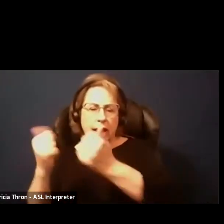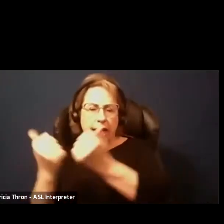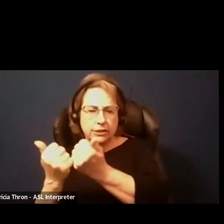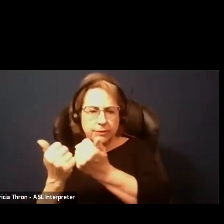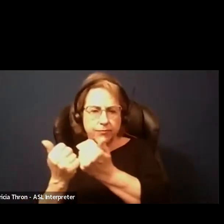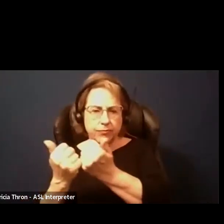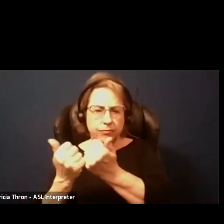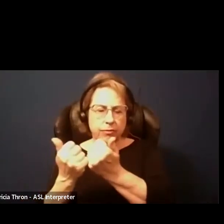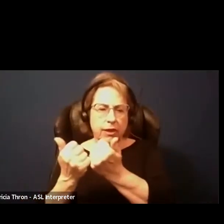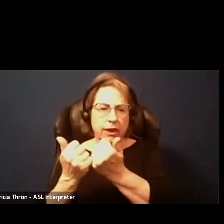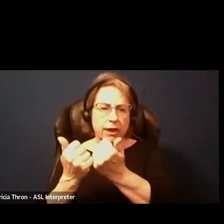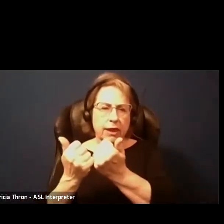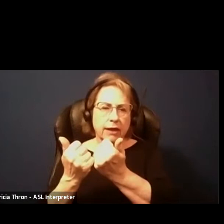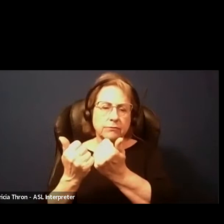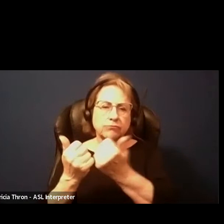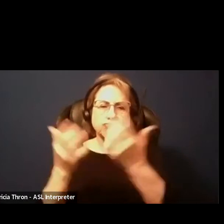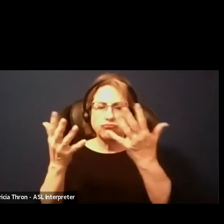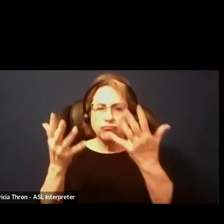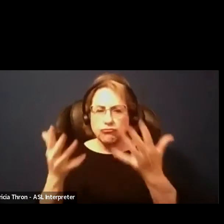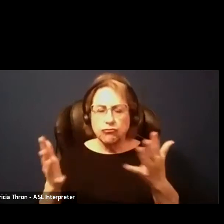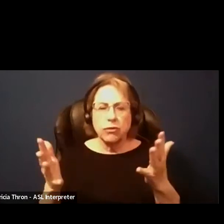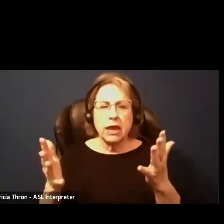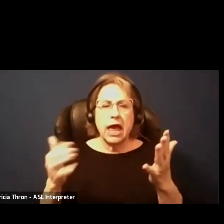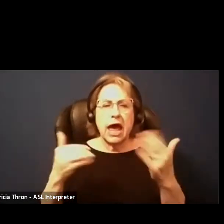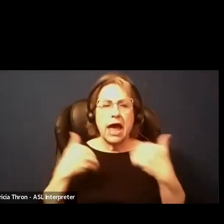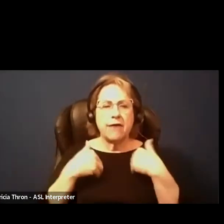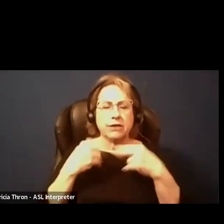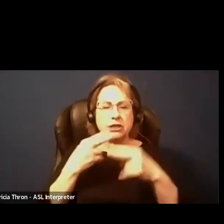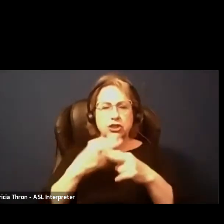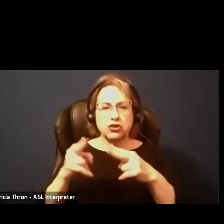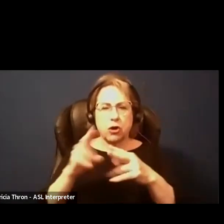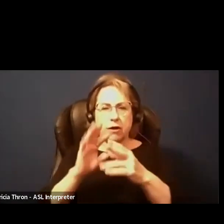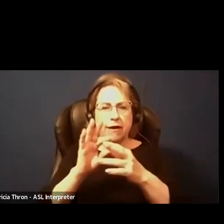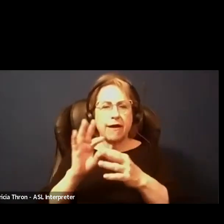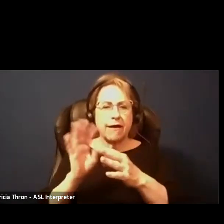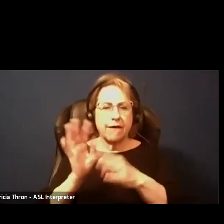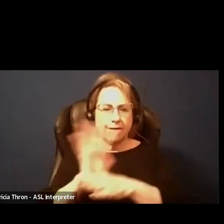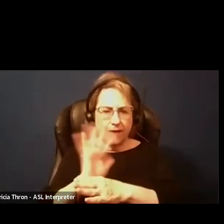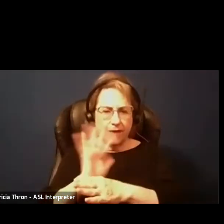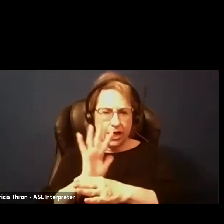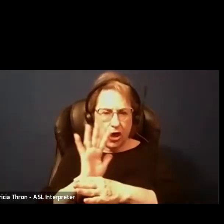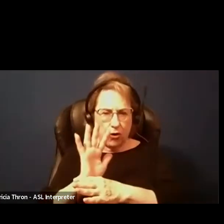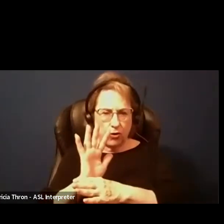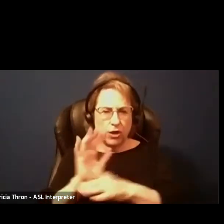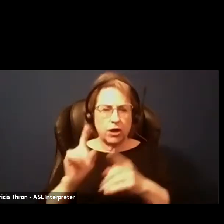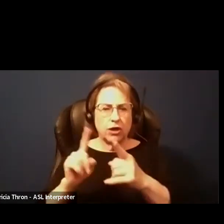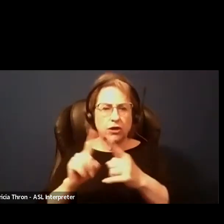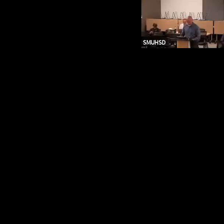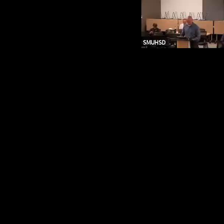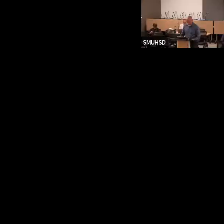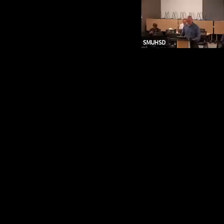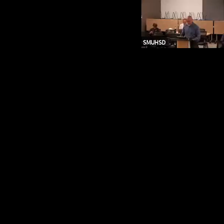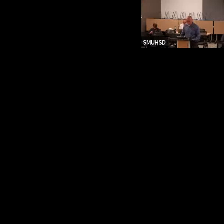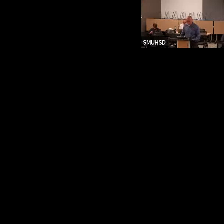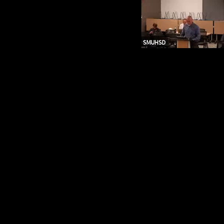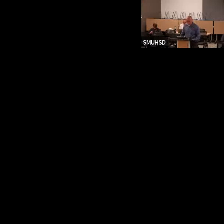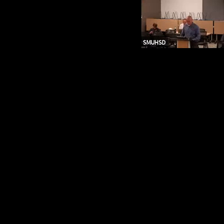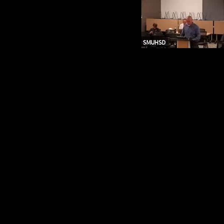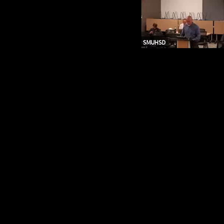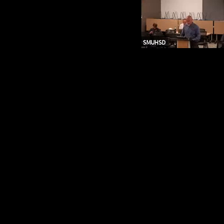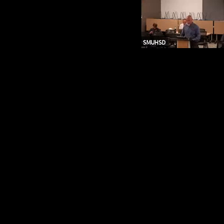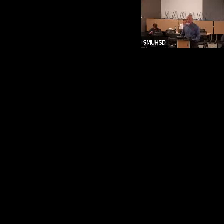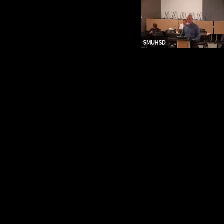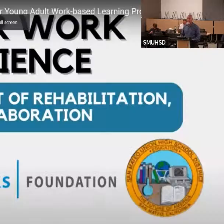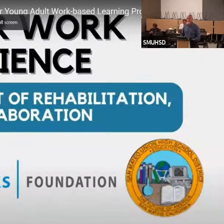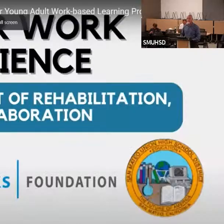With that being said, I have a short video to showcase the summer program. And I just want to give a big shout